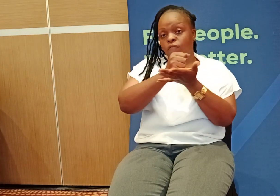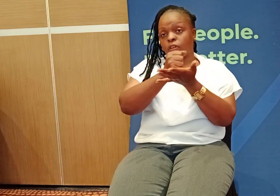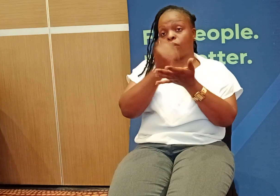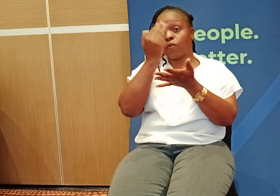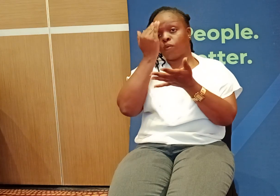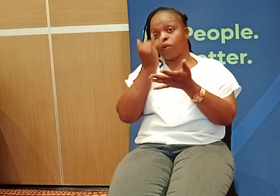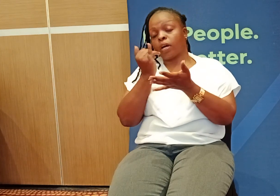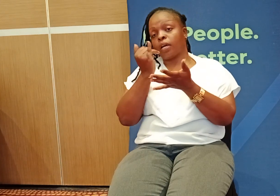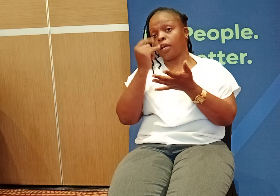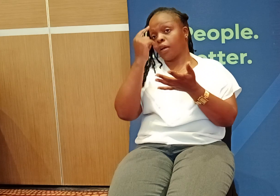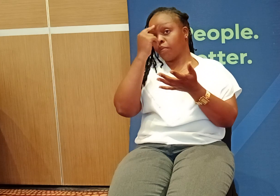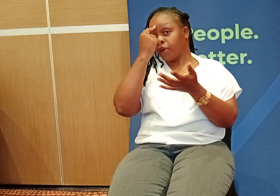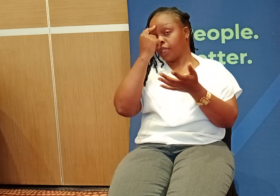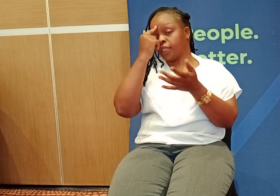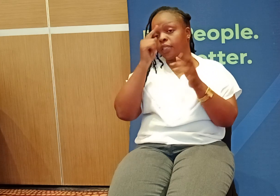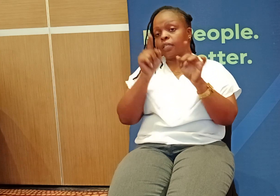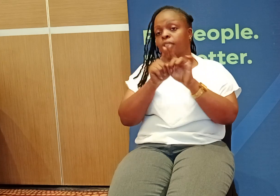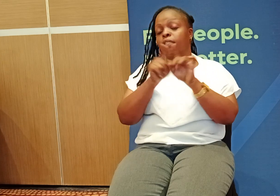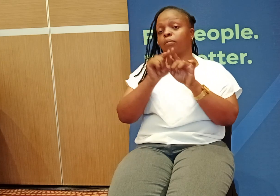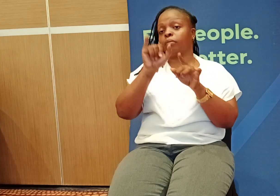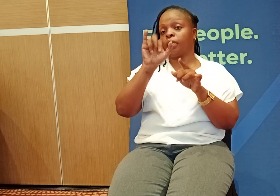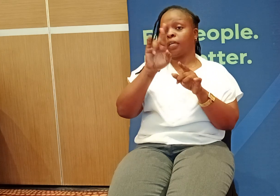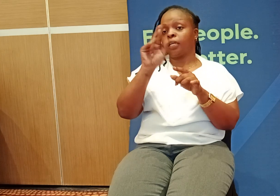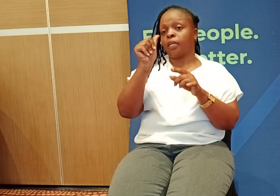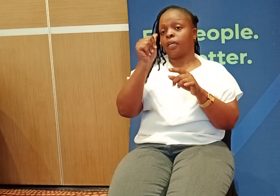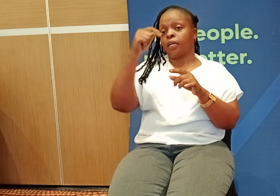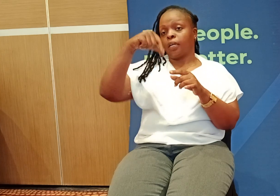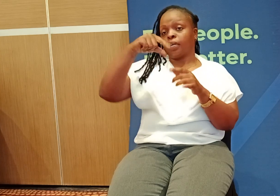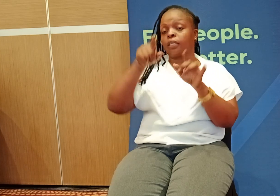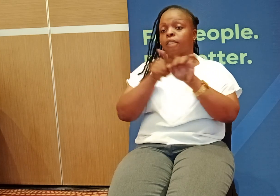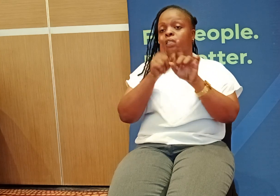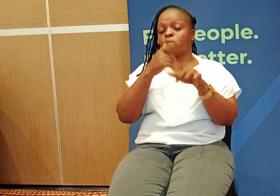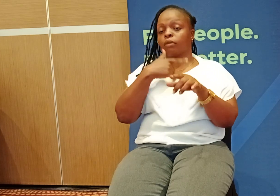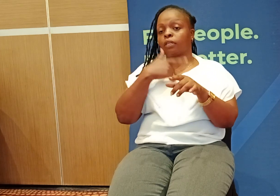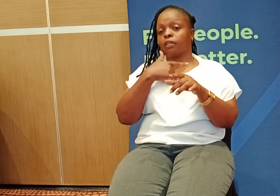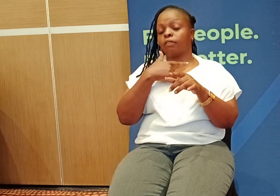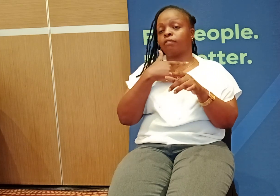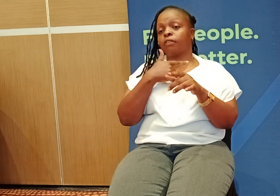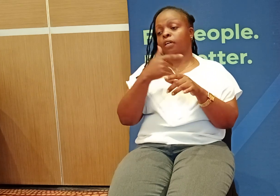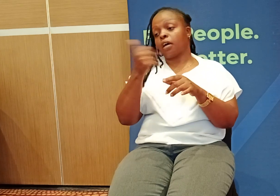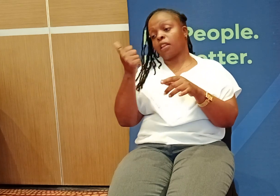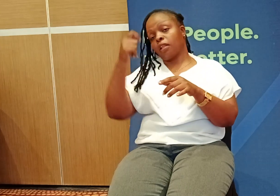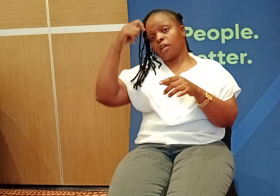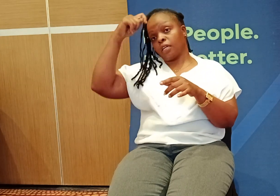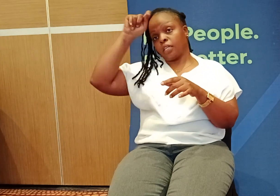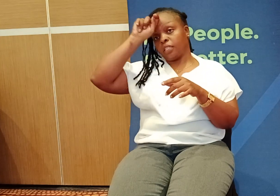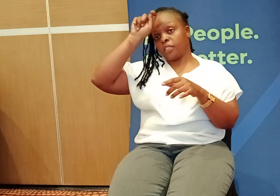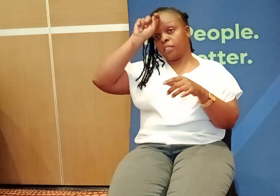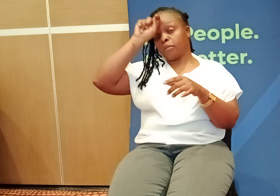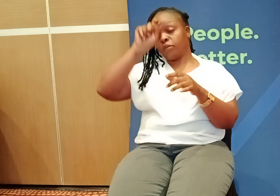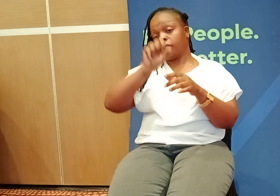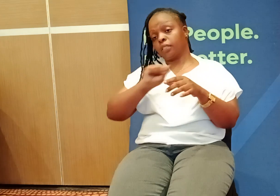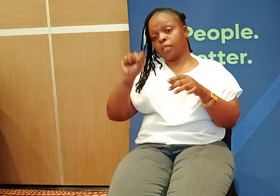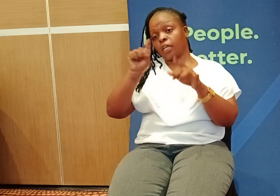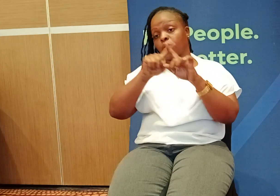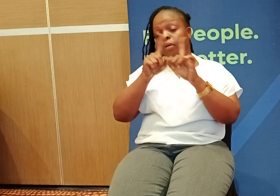if I'm not wrong, and Iraq. And I think there's also pressure on the Egypt side. But I'm glad I sit in the